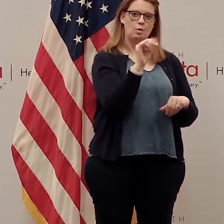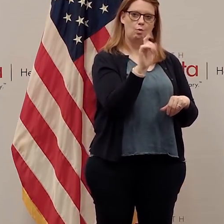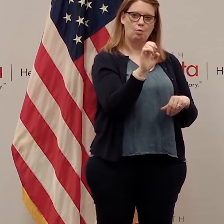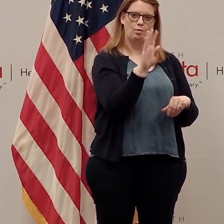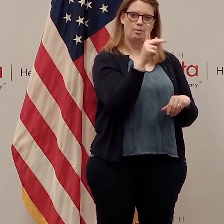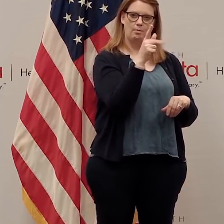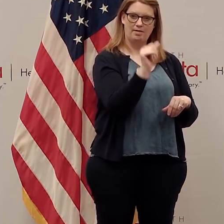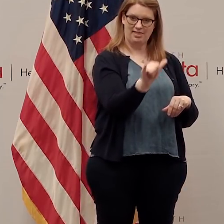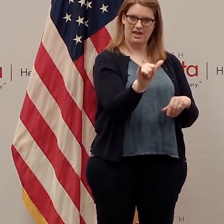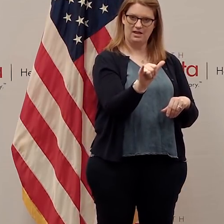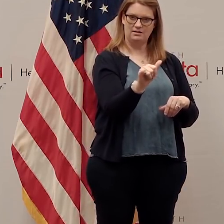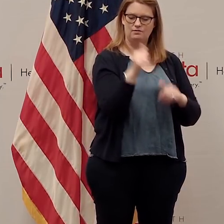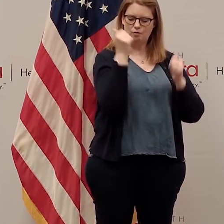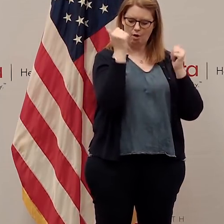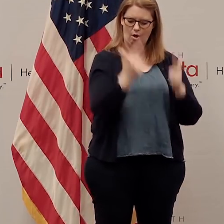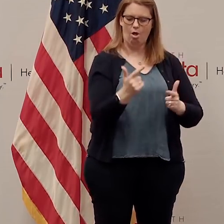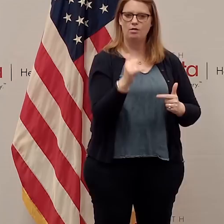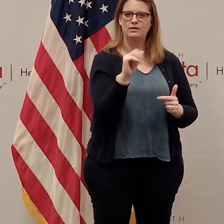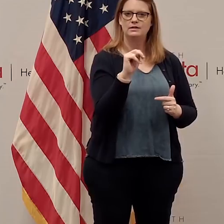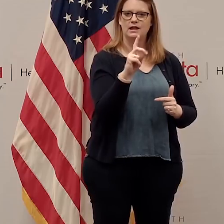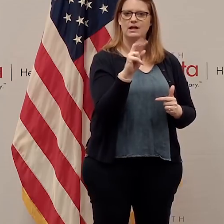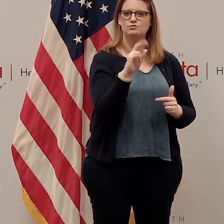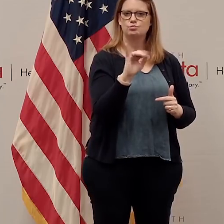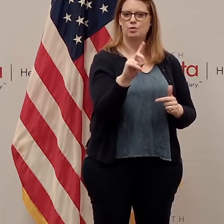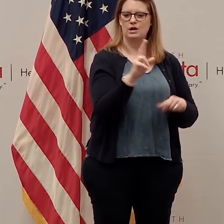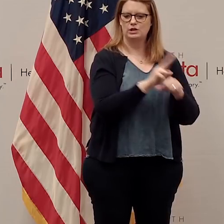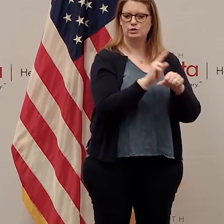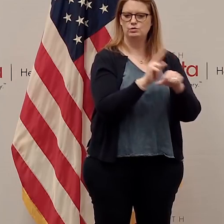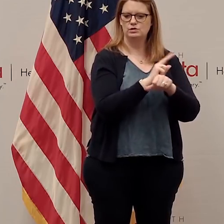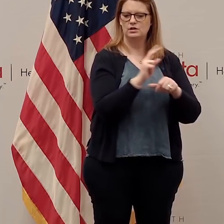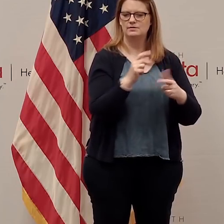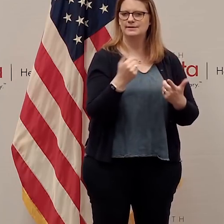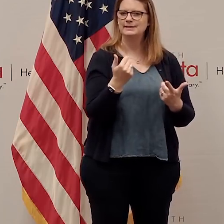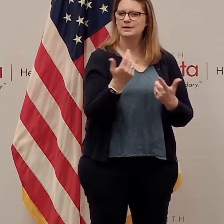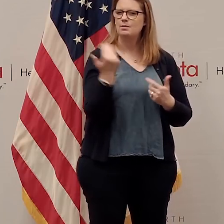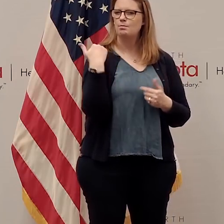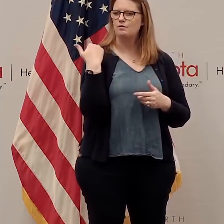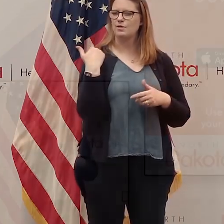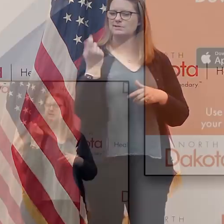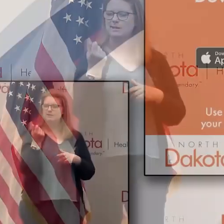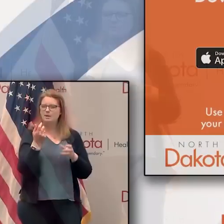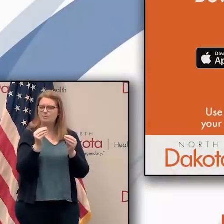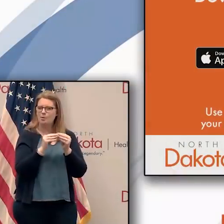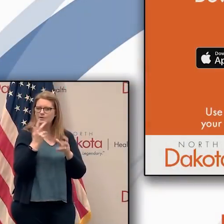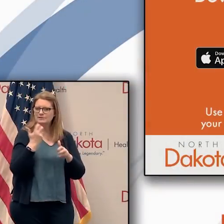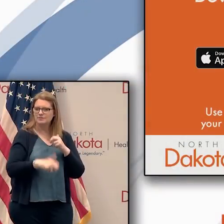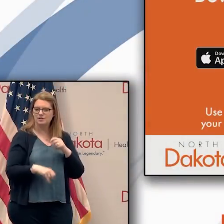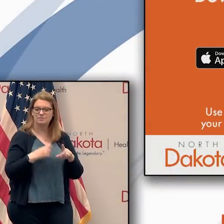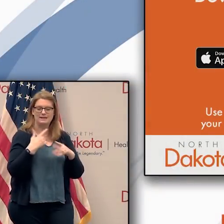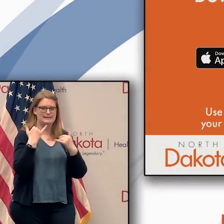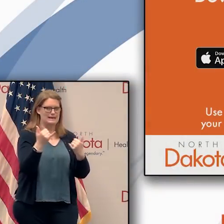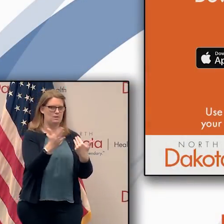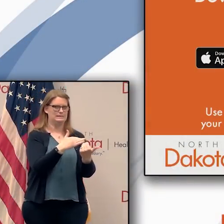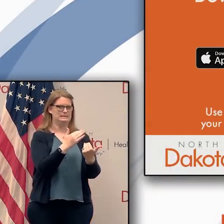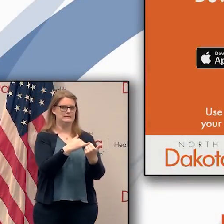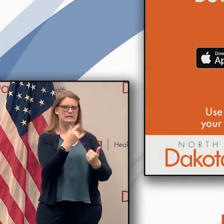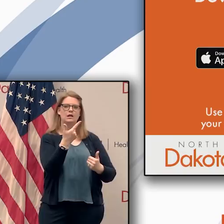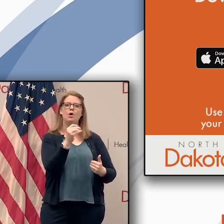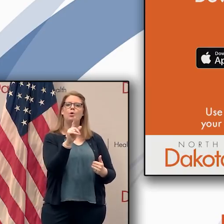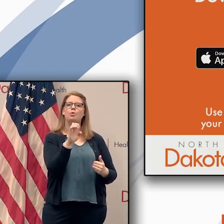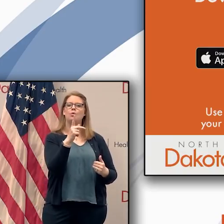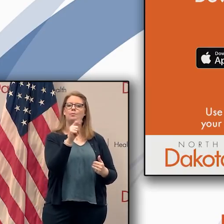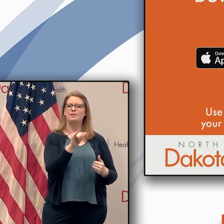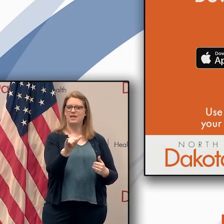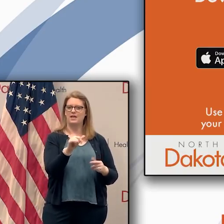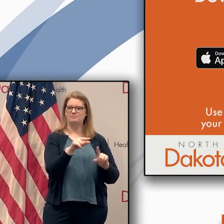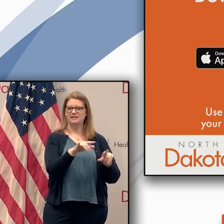Store. For all Android users, it was available before. It took a little harder to find it, but now very easy to find. The Google Play Store would be